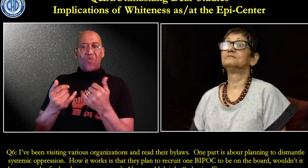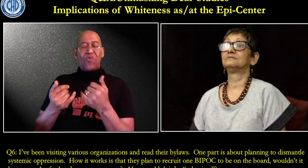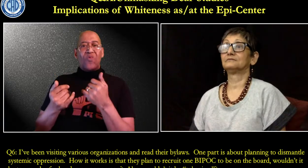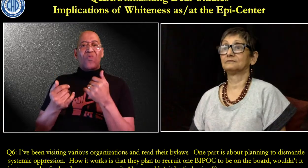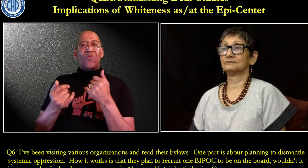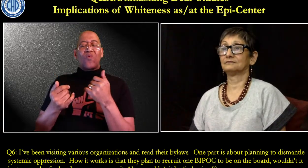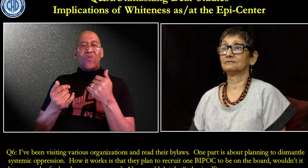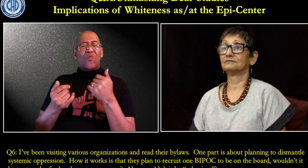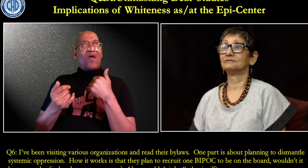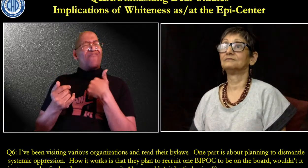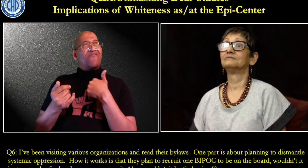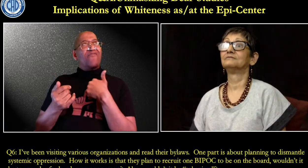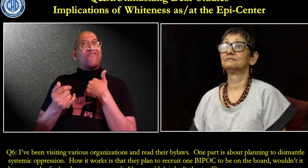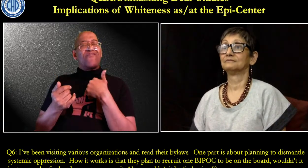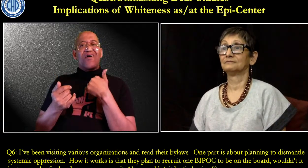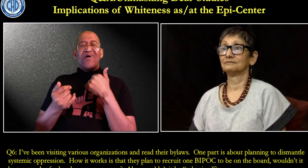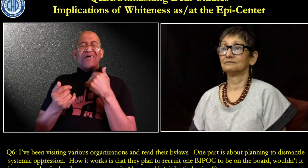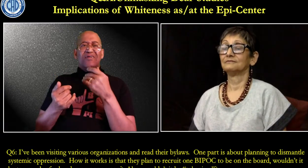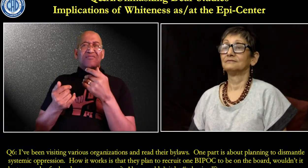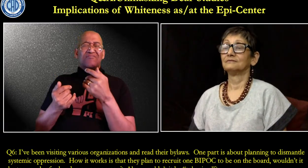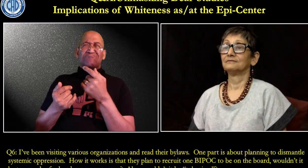board.